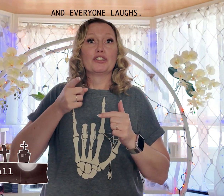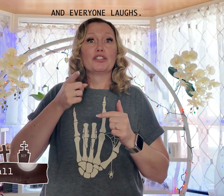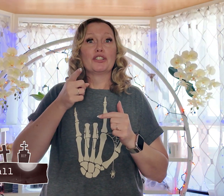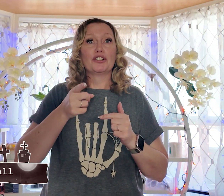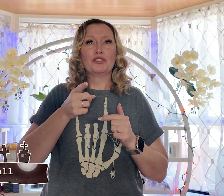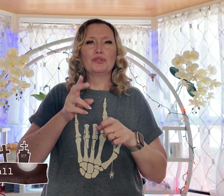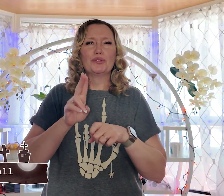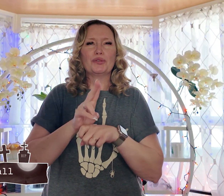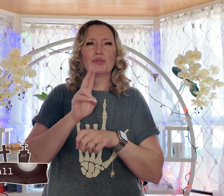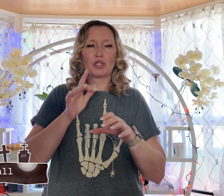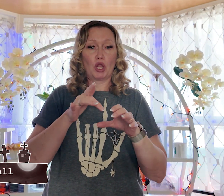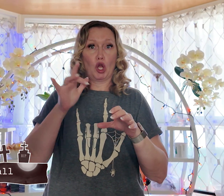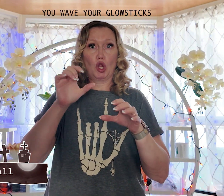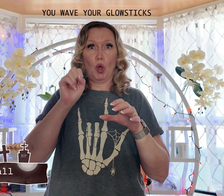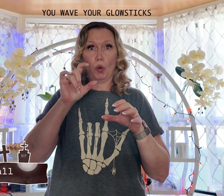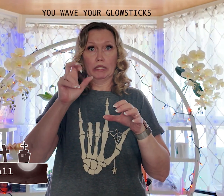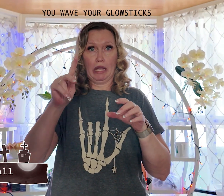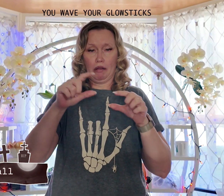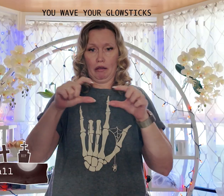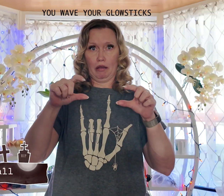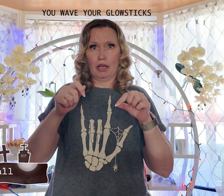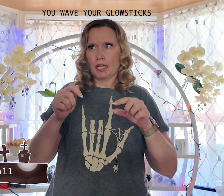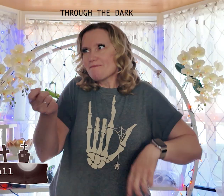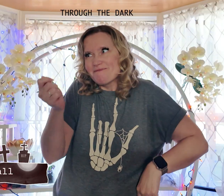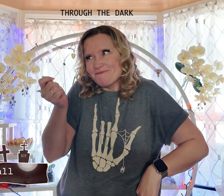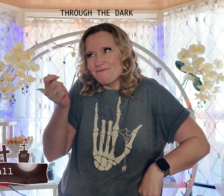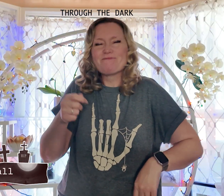laughs. You wave your glow stick through the